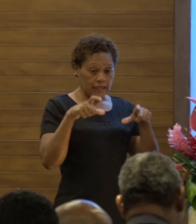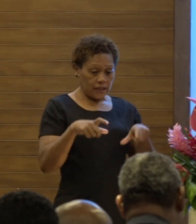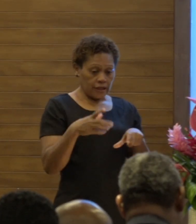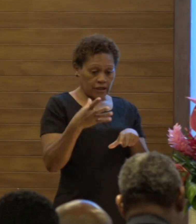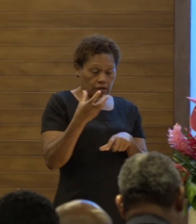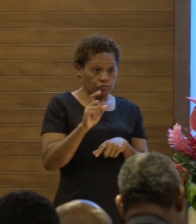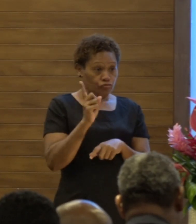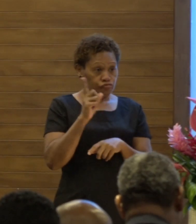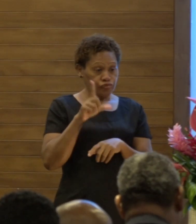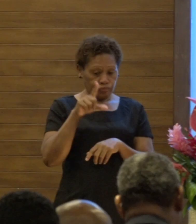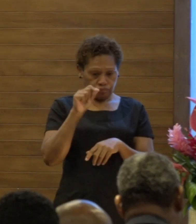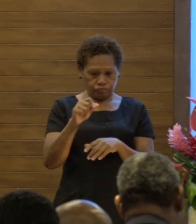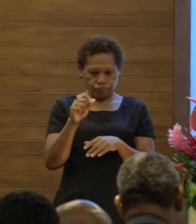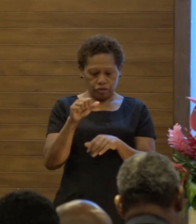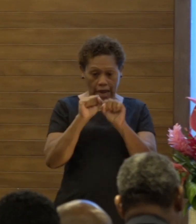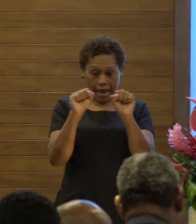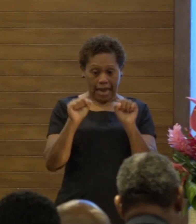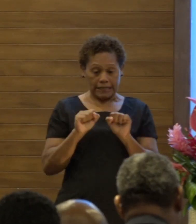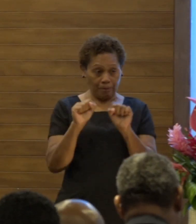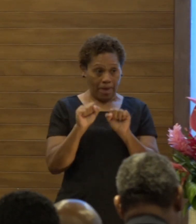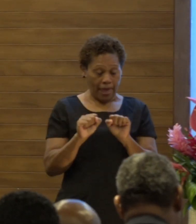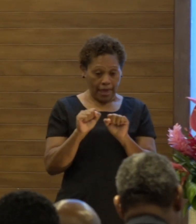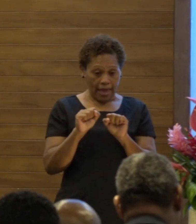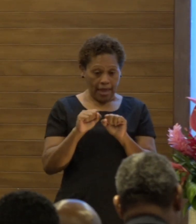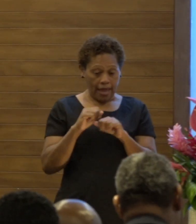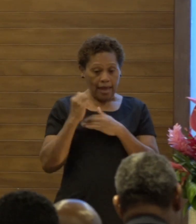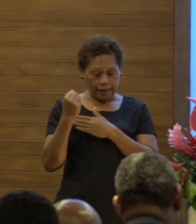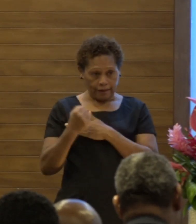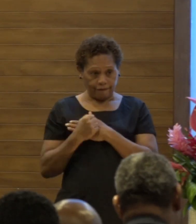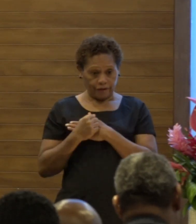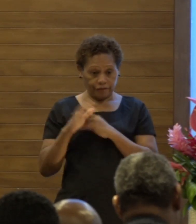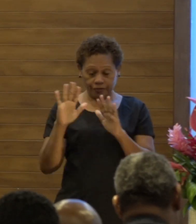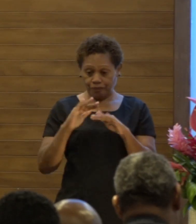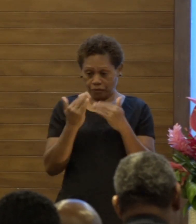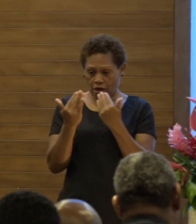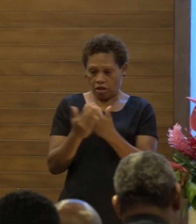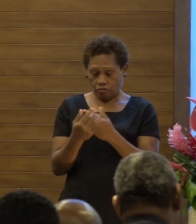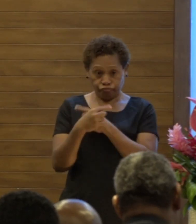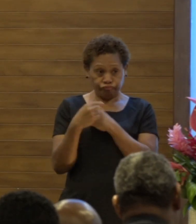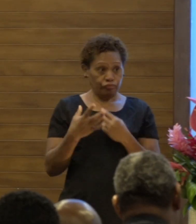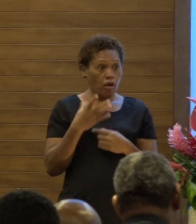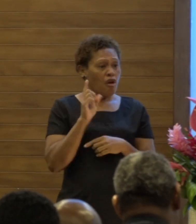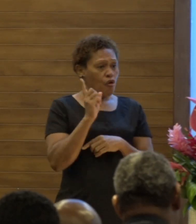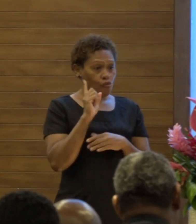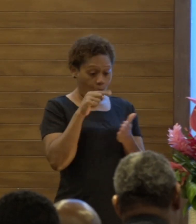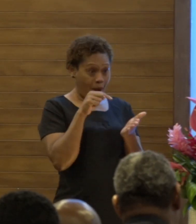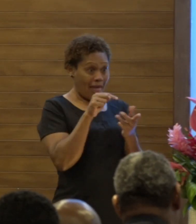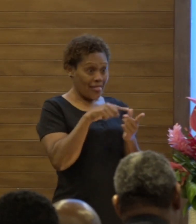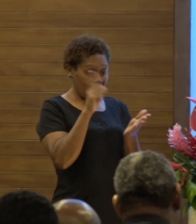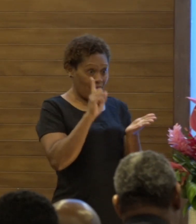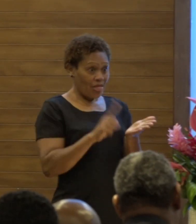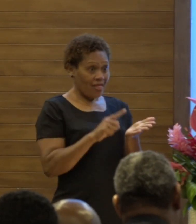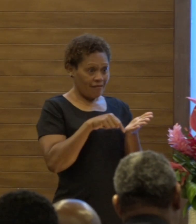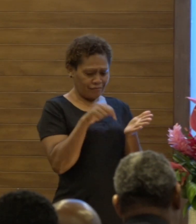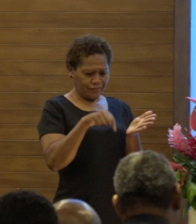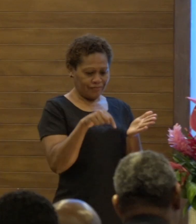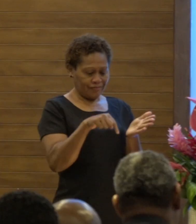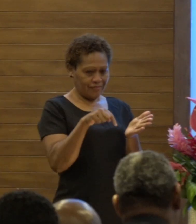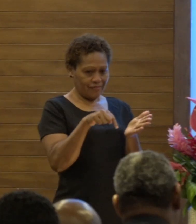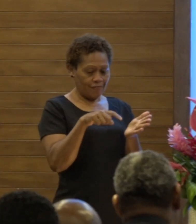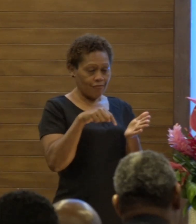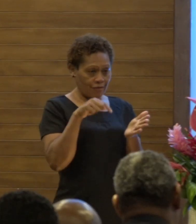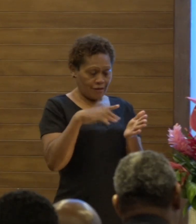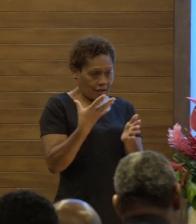navigate the digital space safely. Together, ladies and gentlemen, these initiatives represent more than policy framework. They